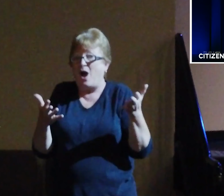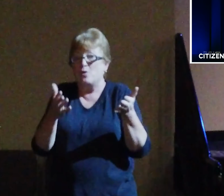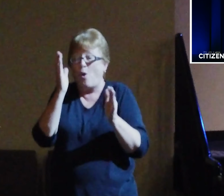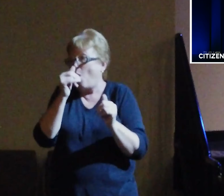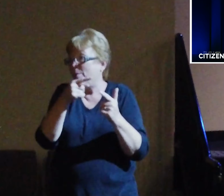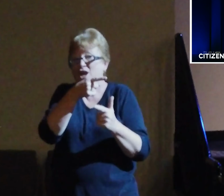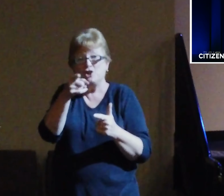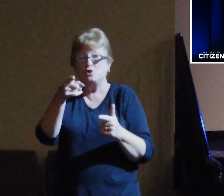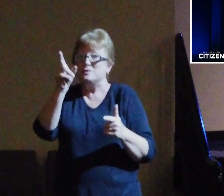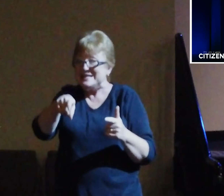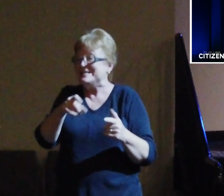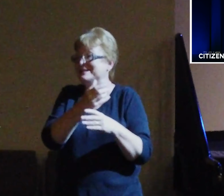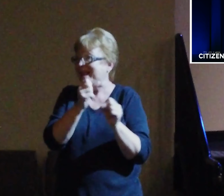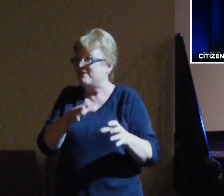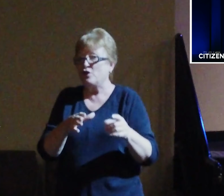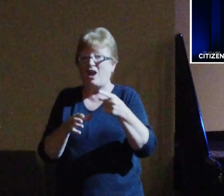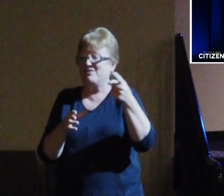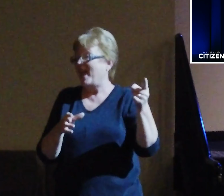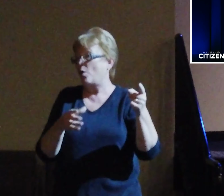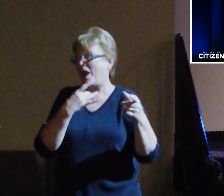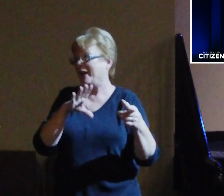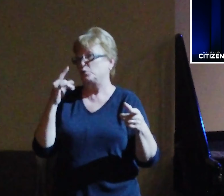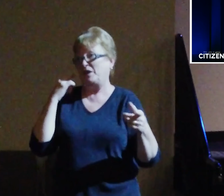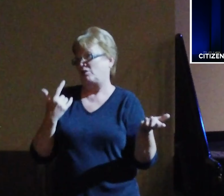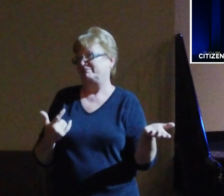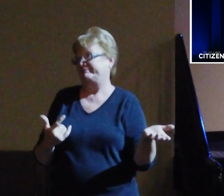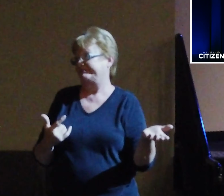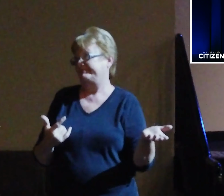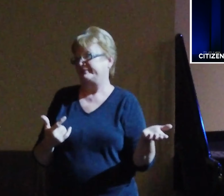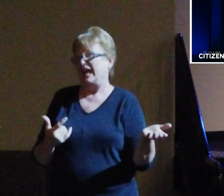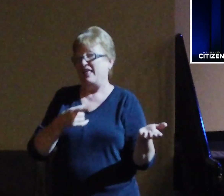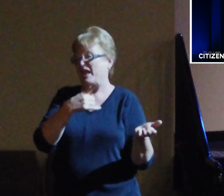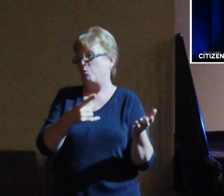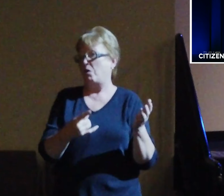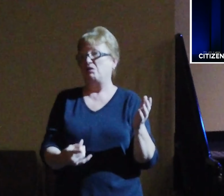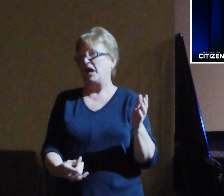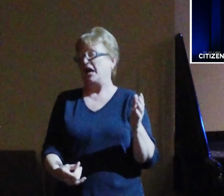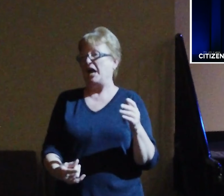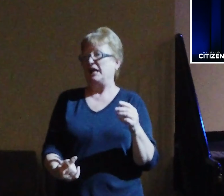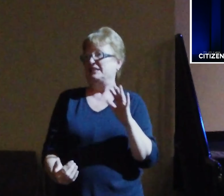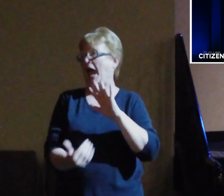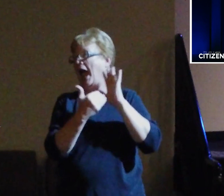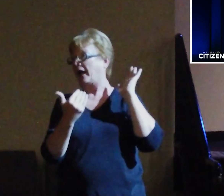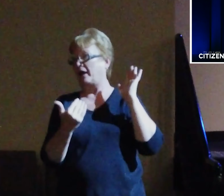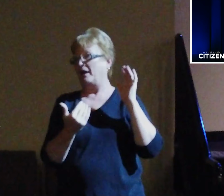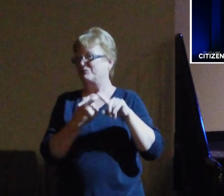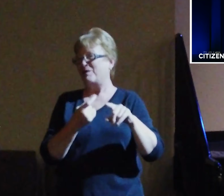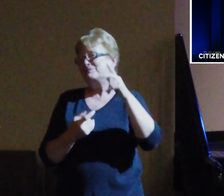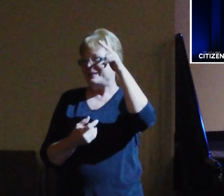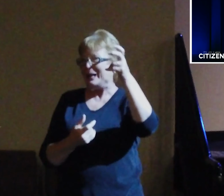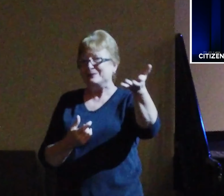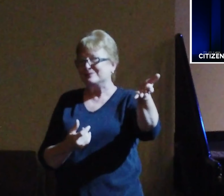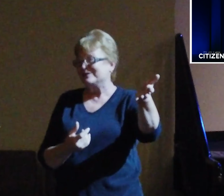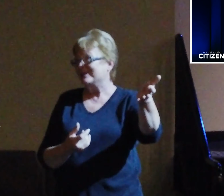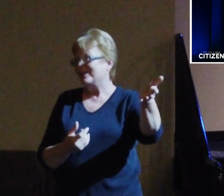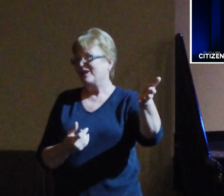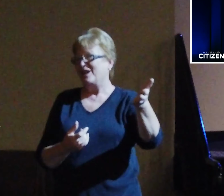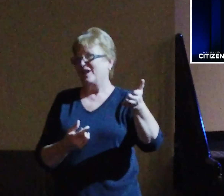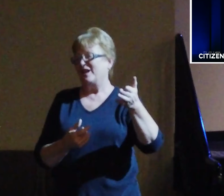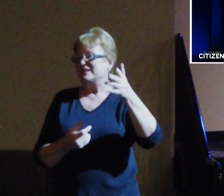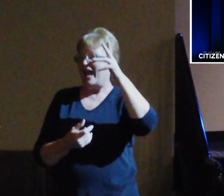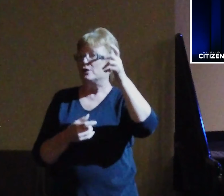Therefore, we who are united in that gospel are open to attack from the enemy, from Satan, the ruler of this world,